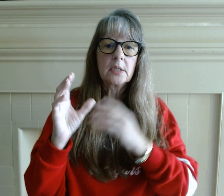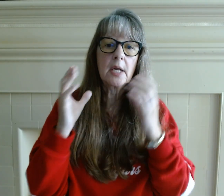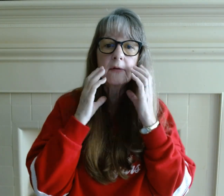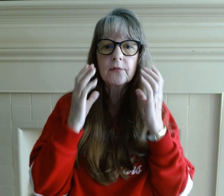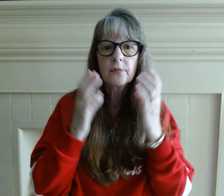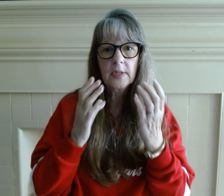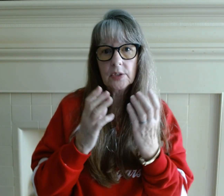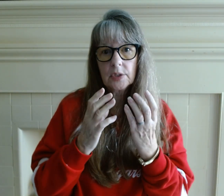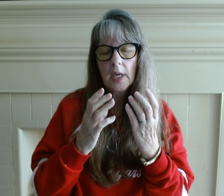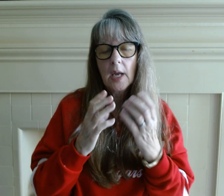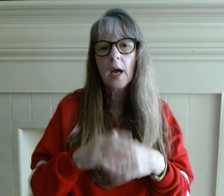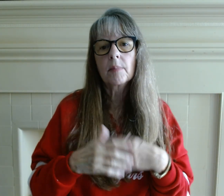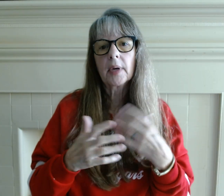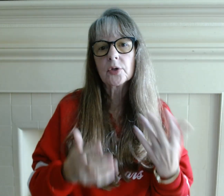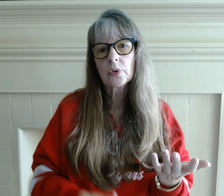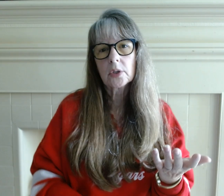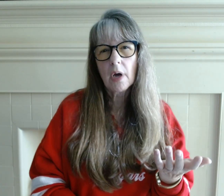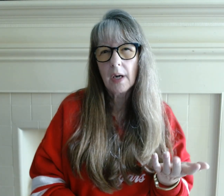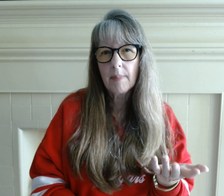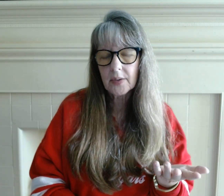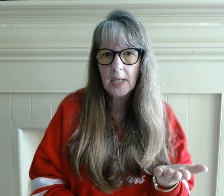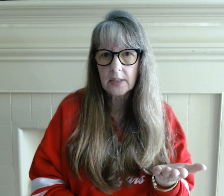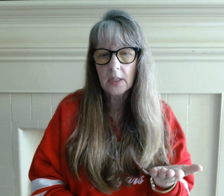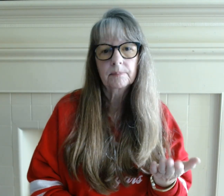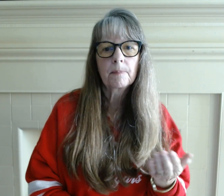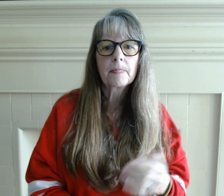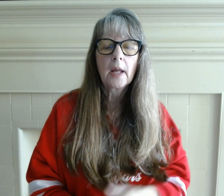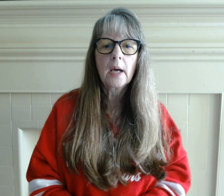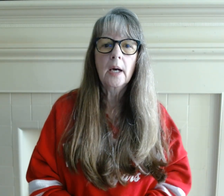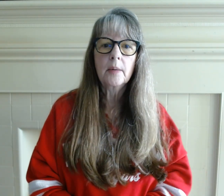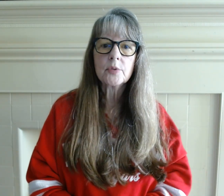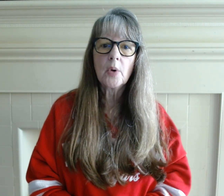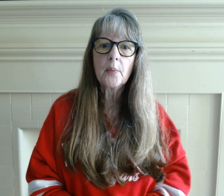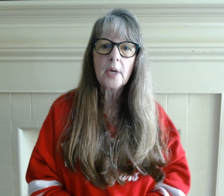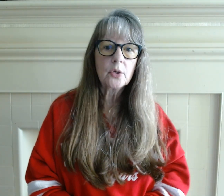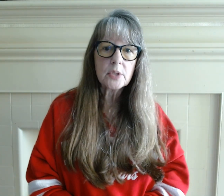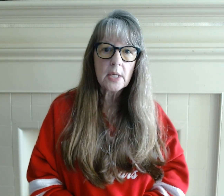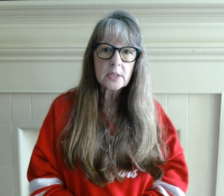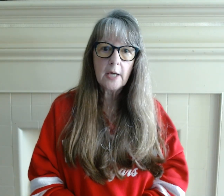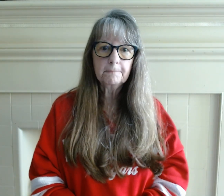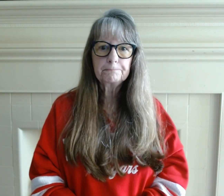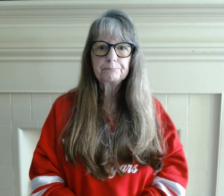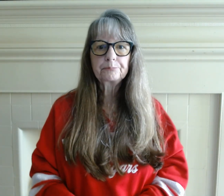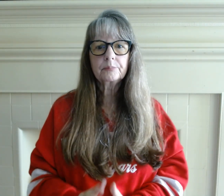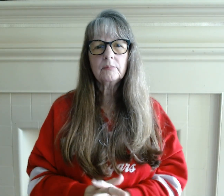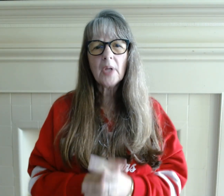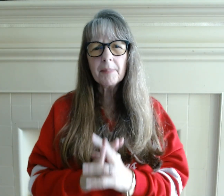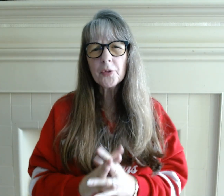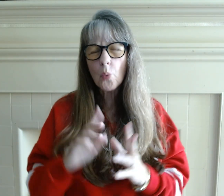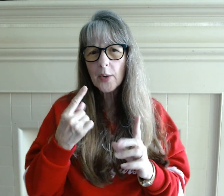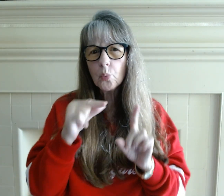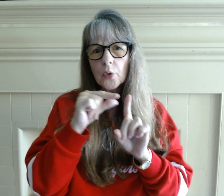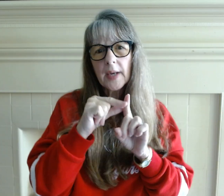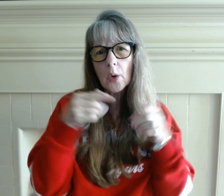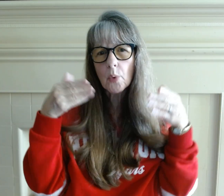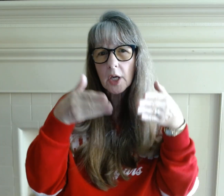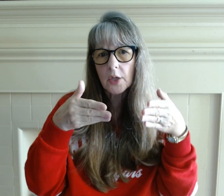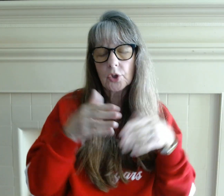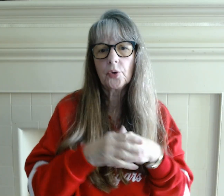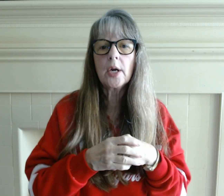of this because they're not talking about Santa. So I would not use that sign. But the one word that I want to concentrate on,